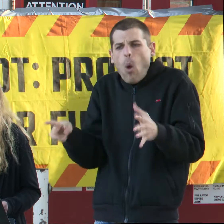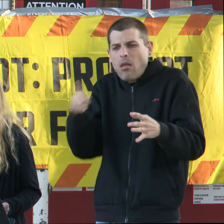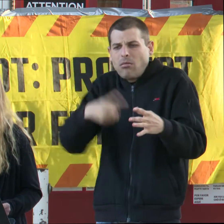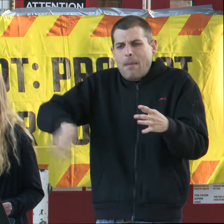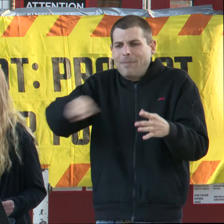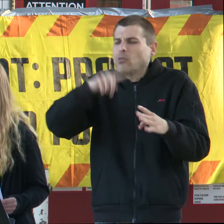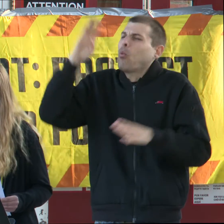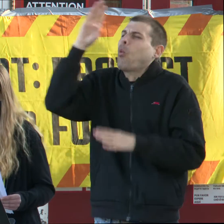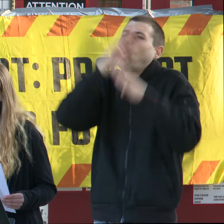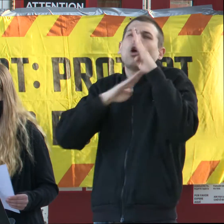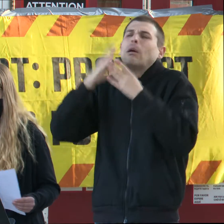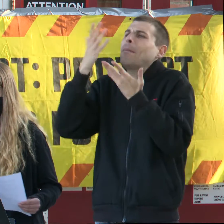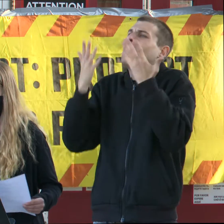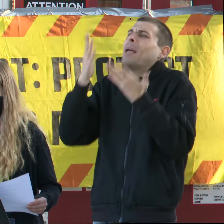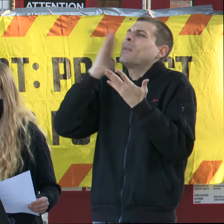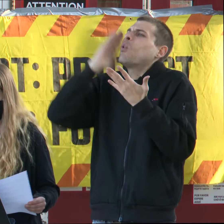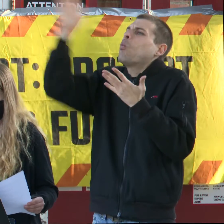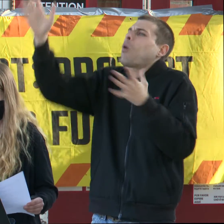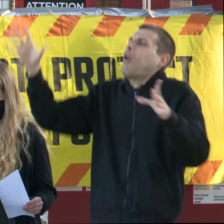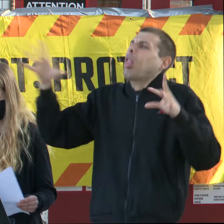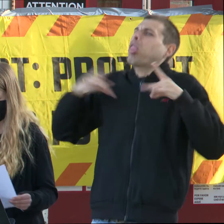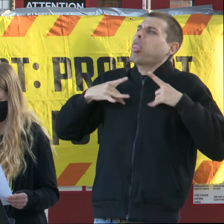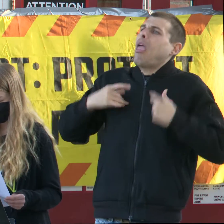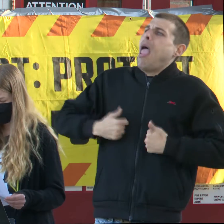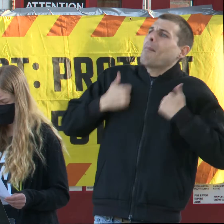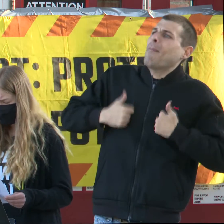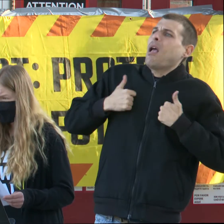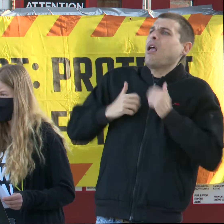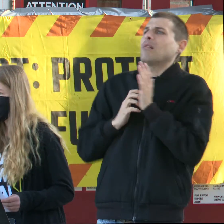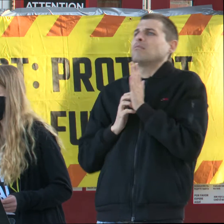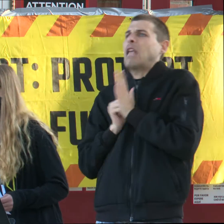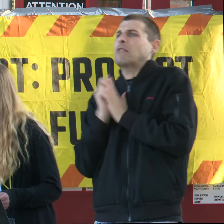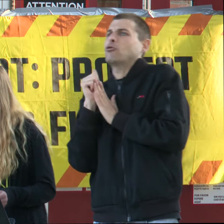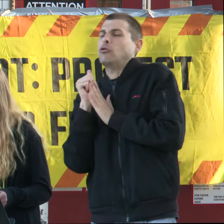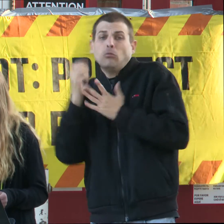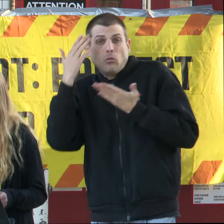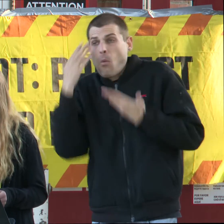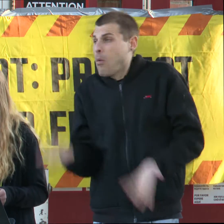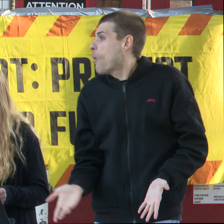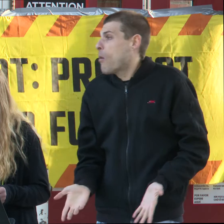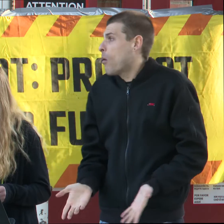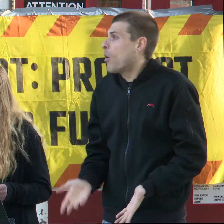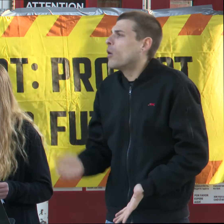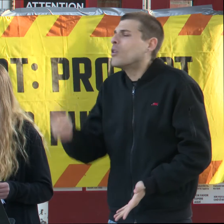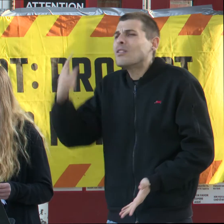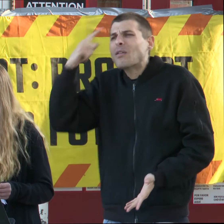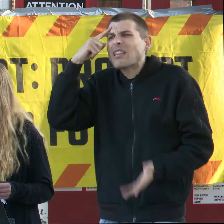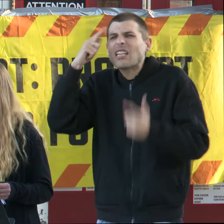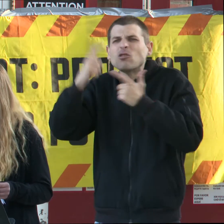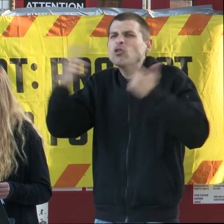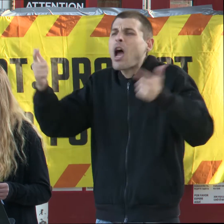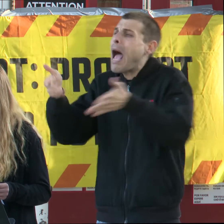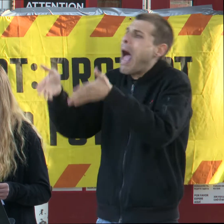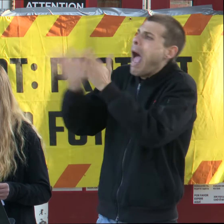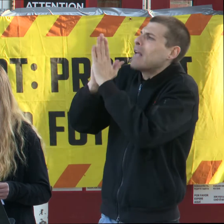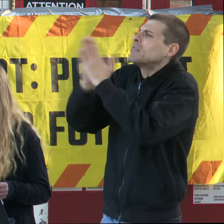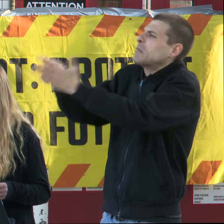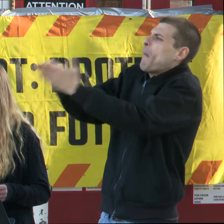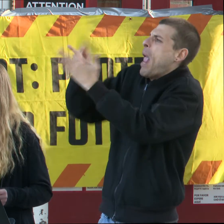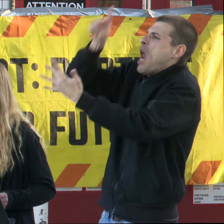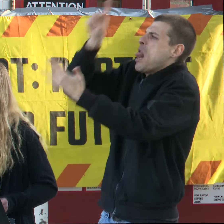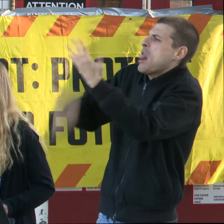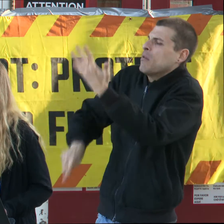at recess will one day lead to asthma or lung cancer. These are not big asks. Tubman students